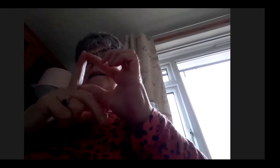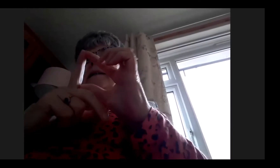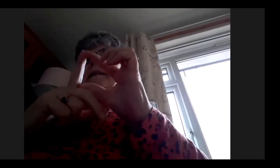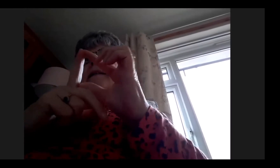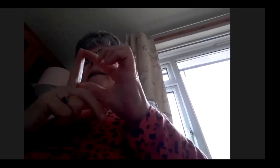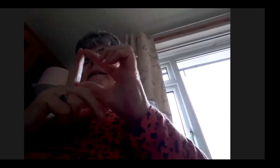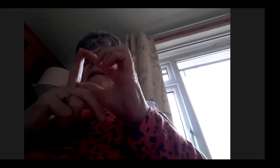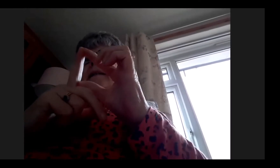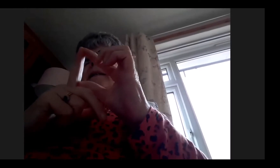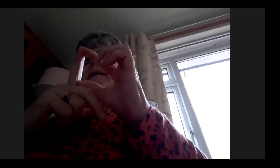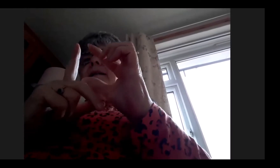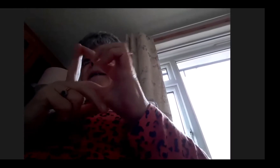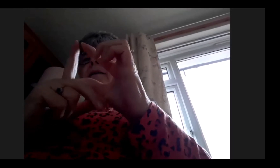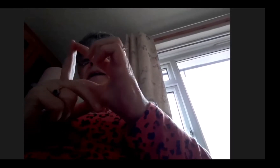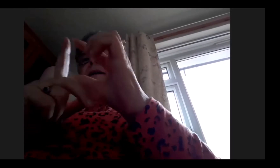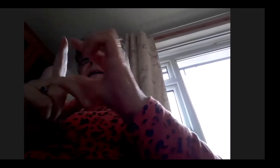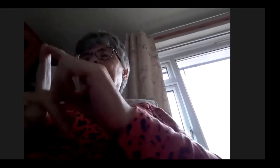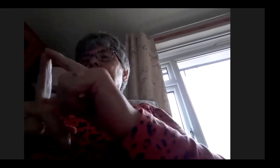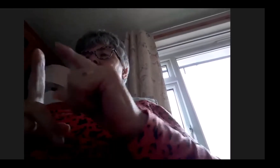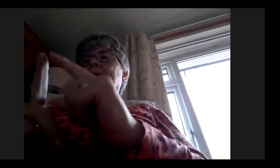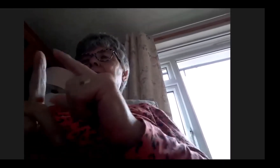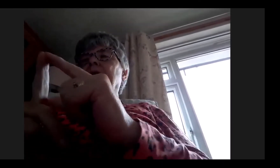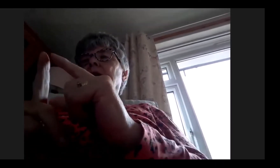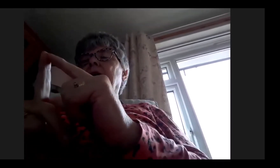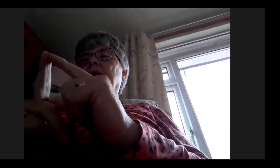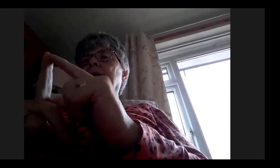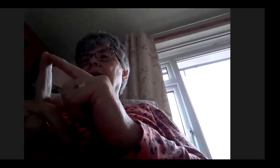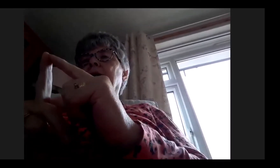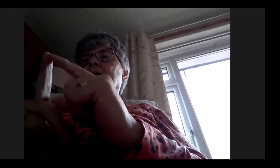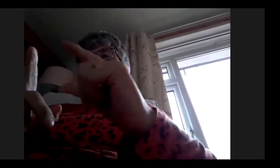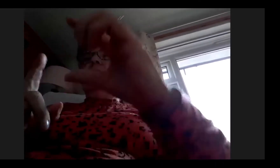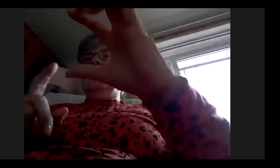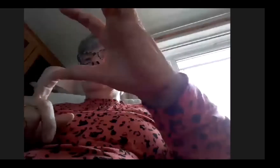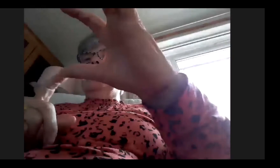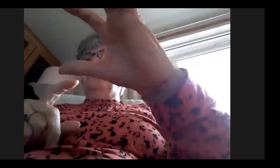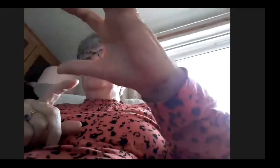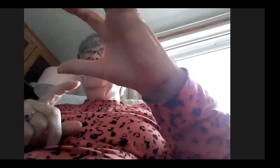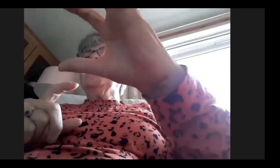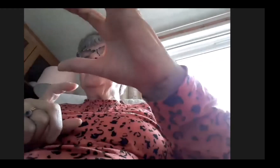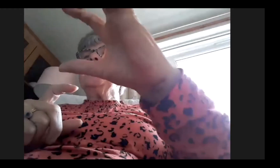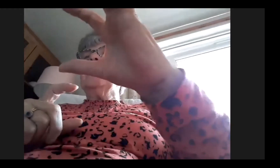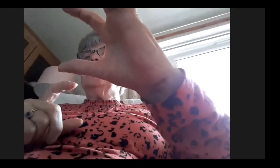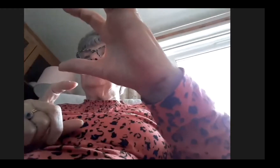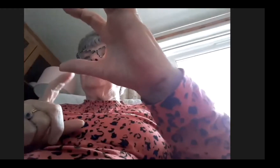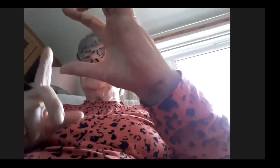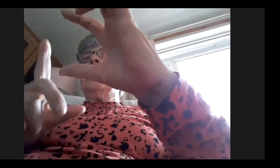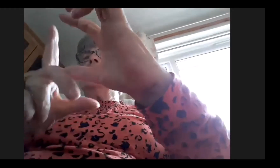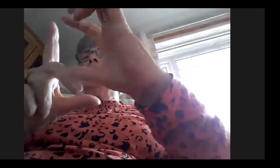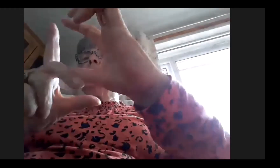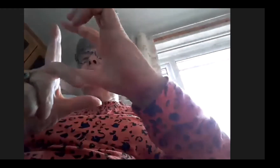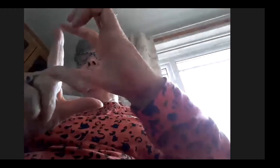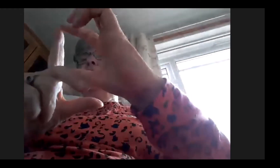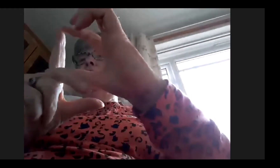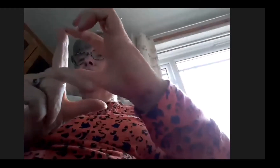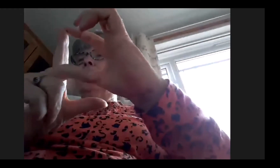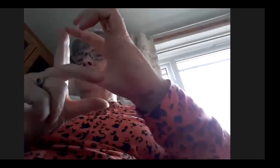D? Kerry? D is like that. You put, like you see on your other hand, and put your other finger